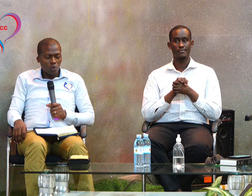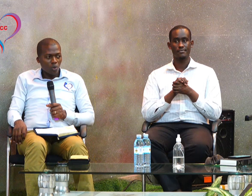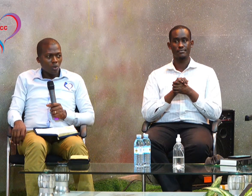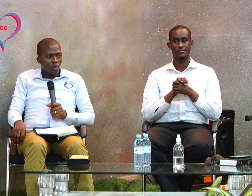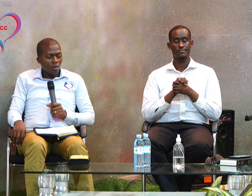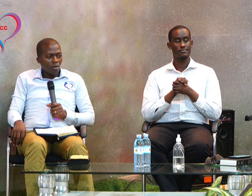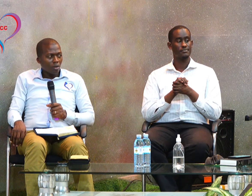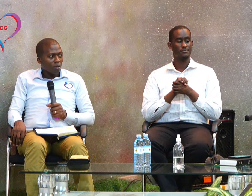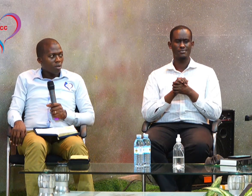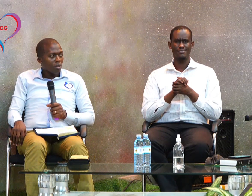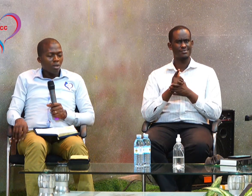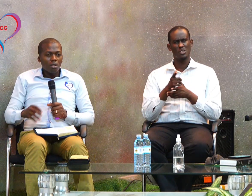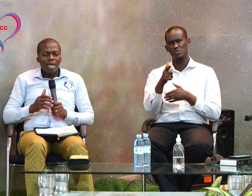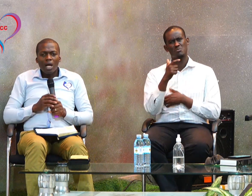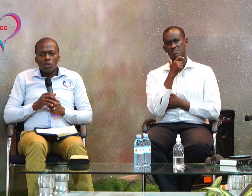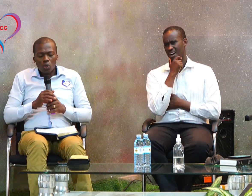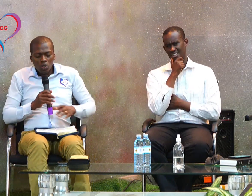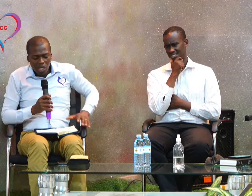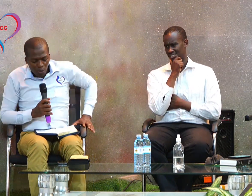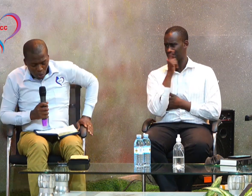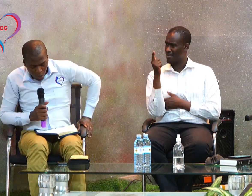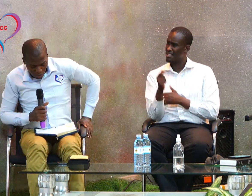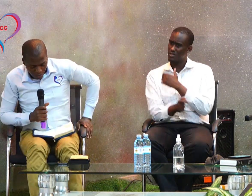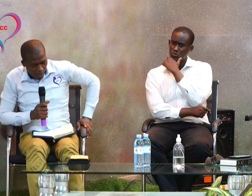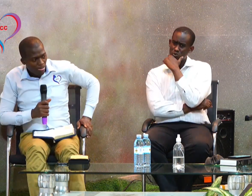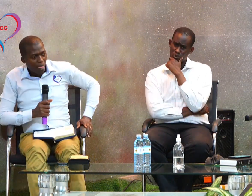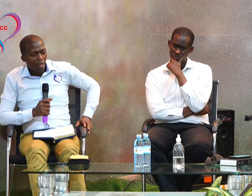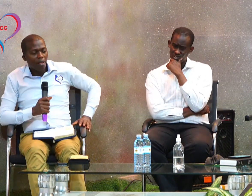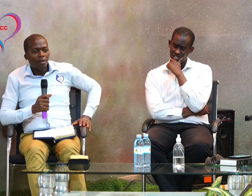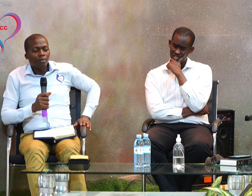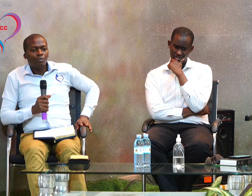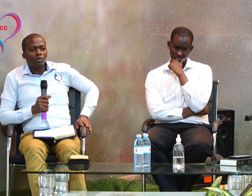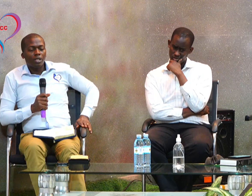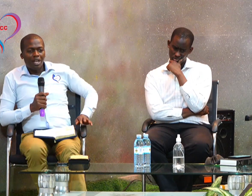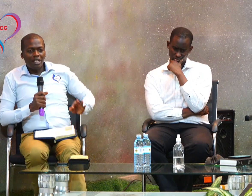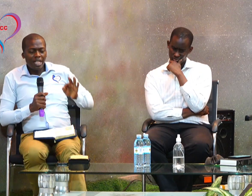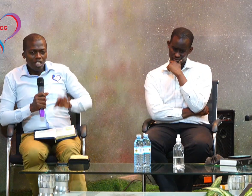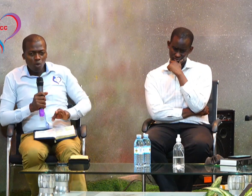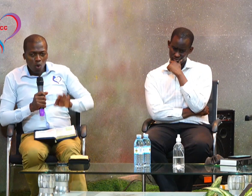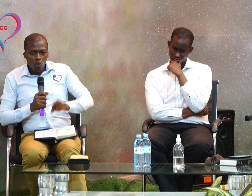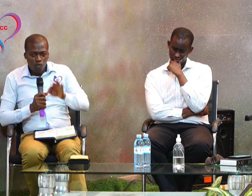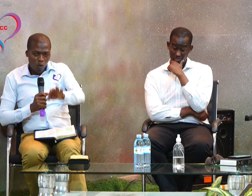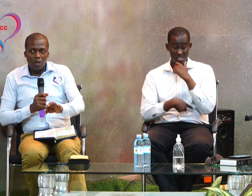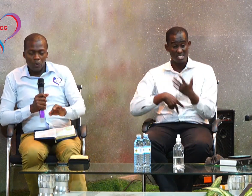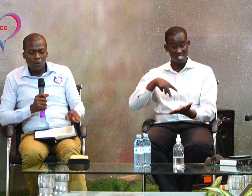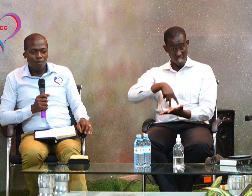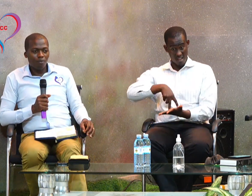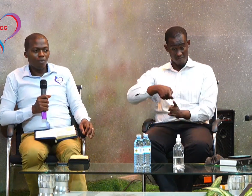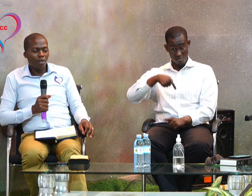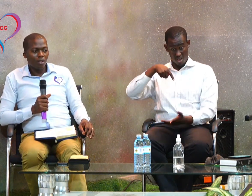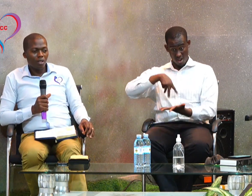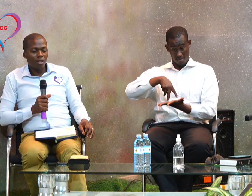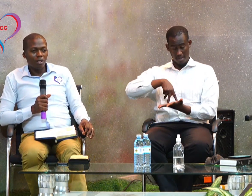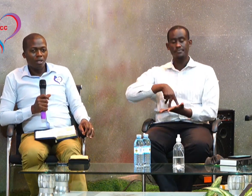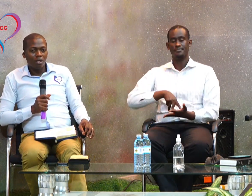gw'omuntu. I want you to just imagine. Njagala okirowooza embulowooza. Someone's, I stand from here. Nenyimuka okuva wano. And I